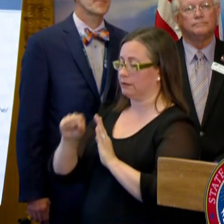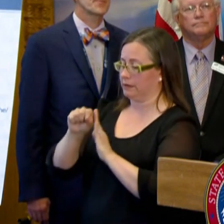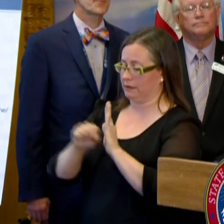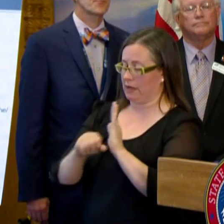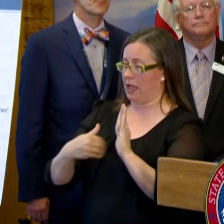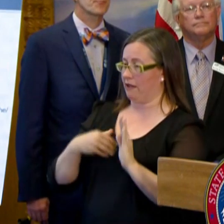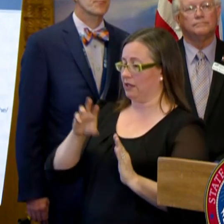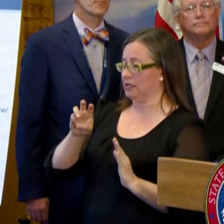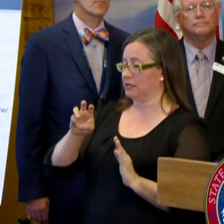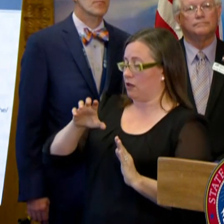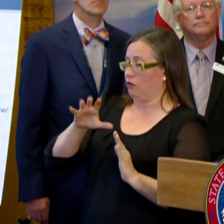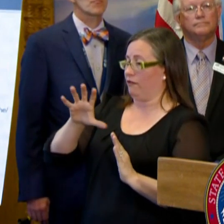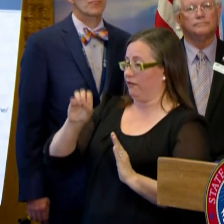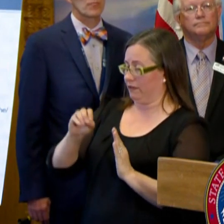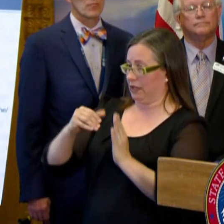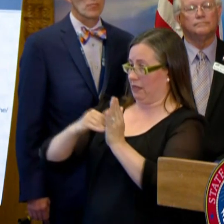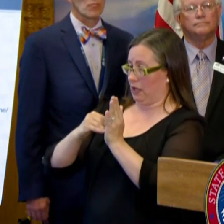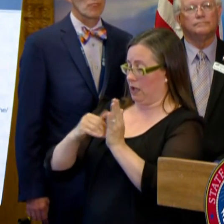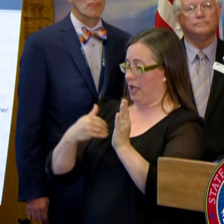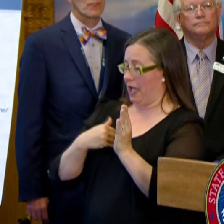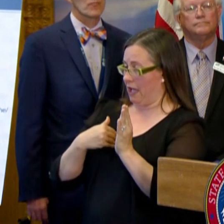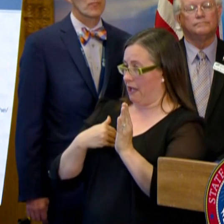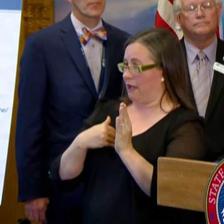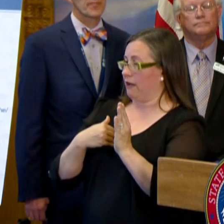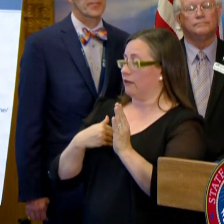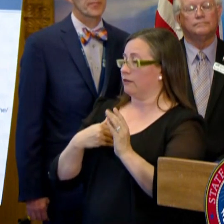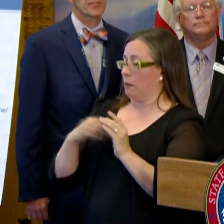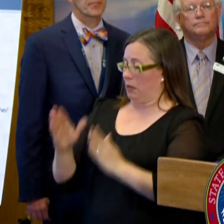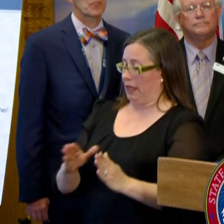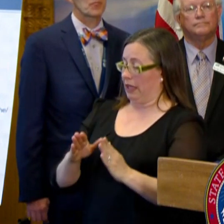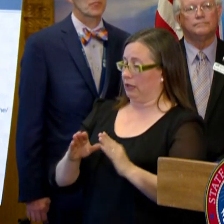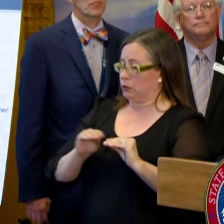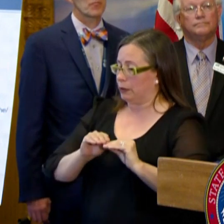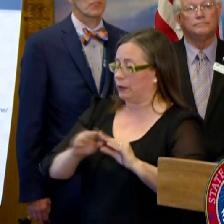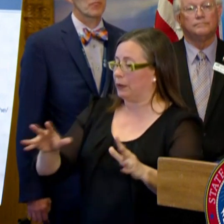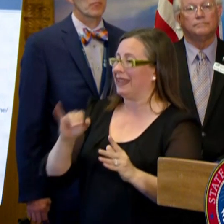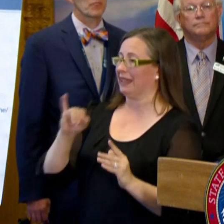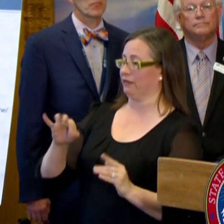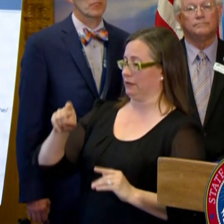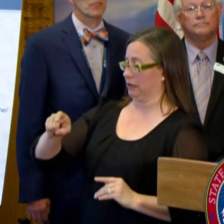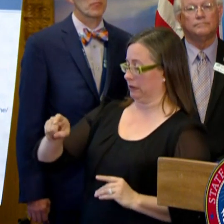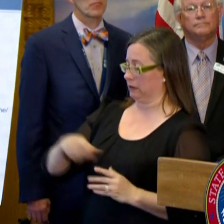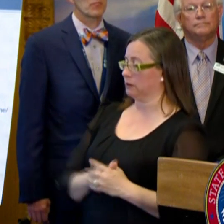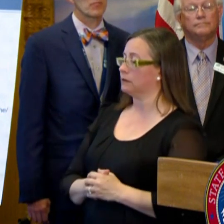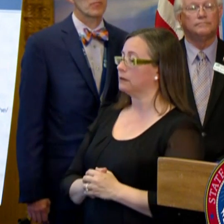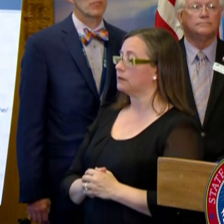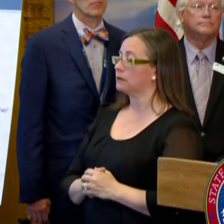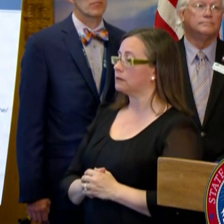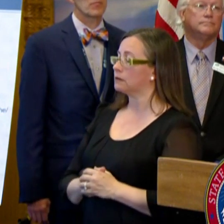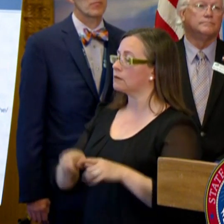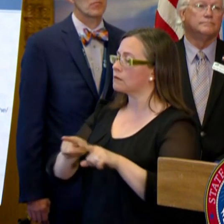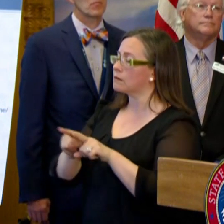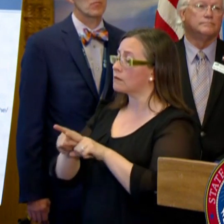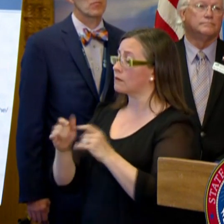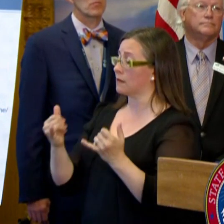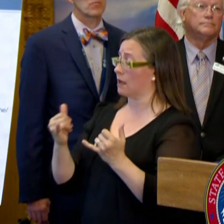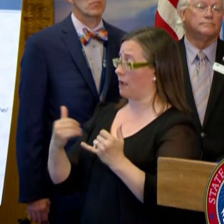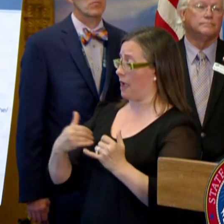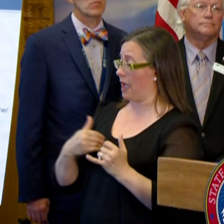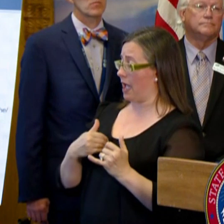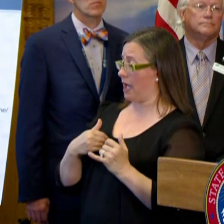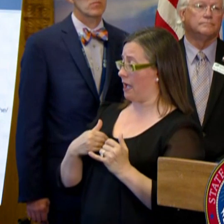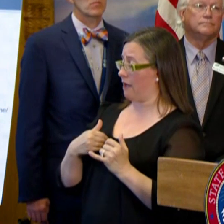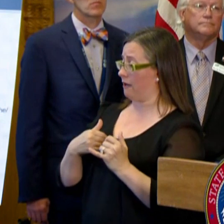of 650,000 that we have a plan to deploy if and when needed. We also now have the state capacity to